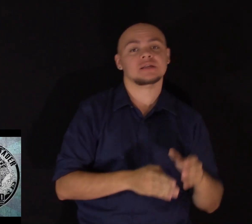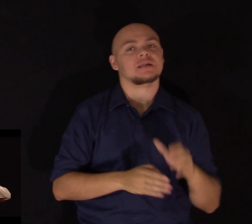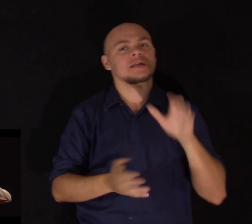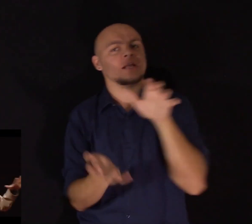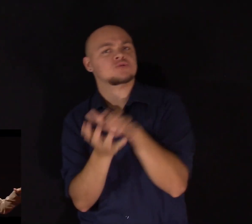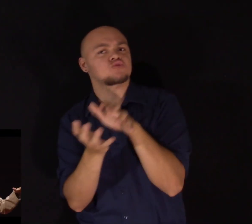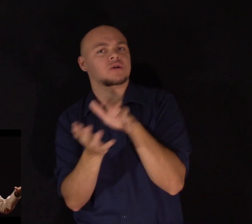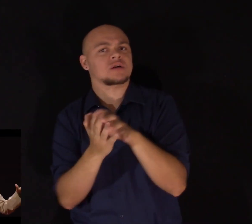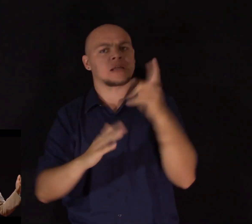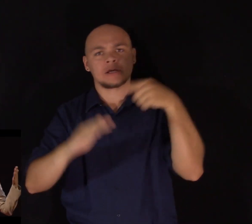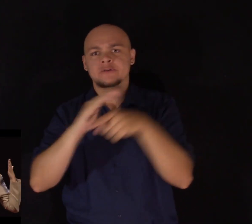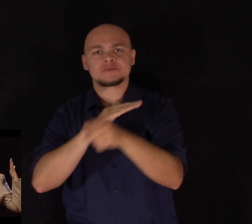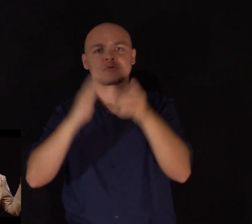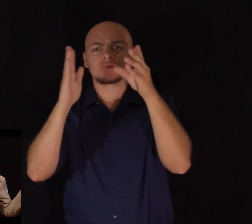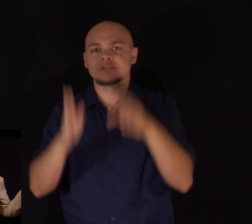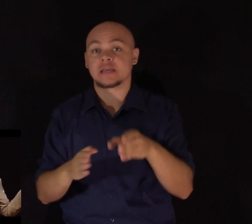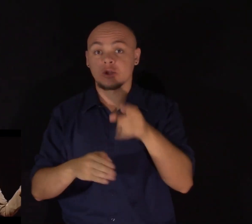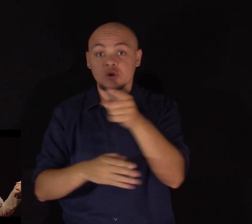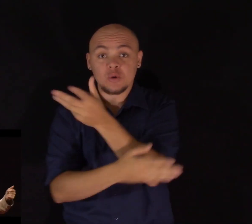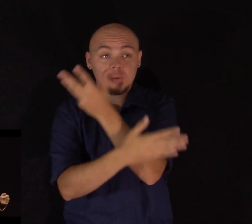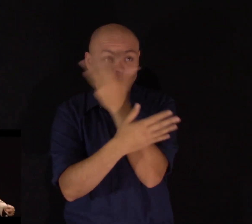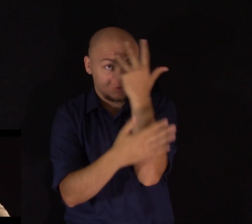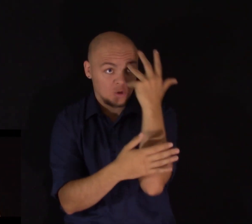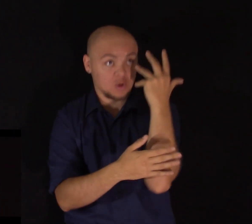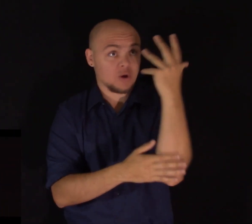crusaders. So y'all go out there, spread the